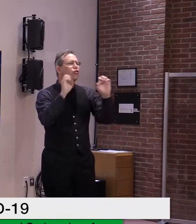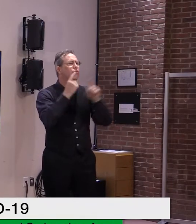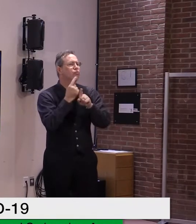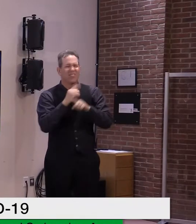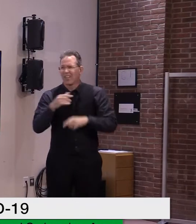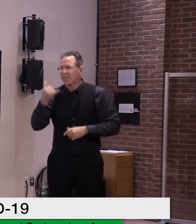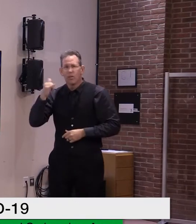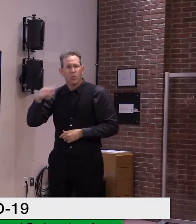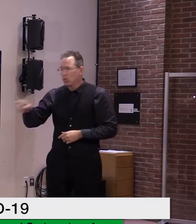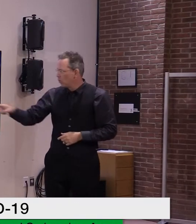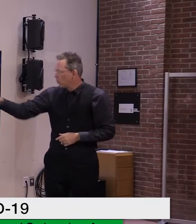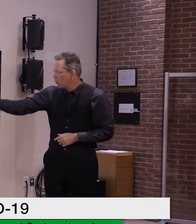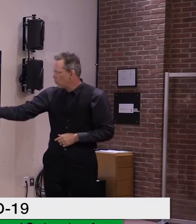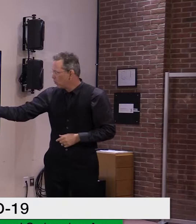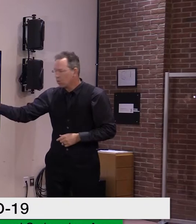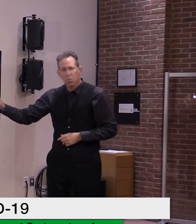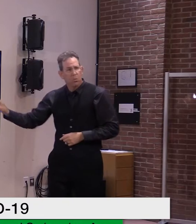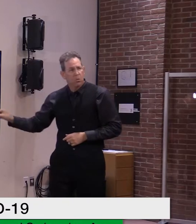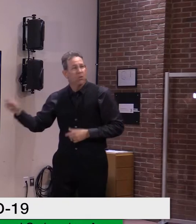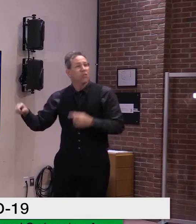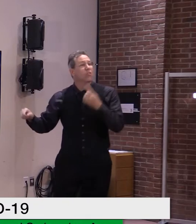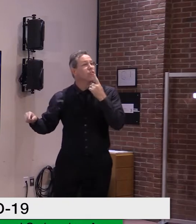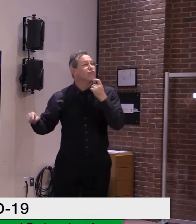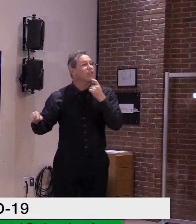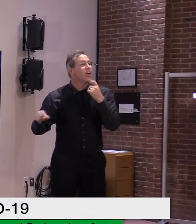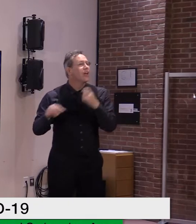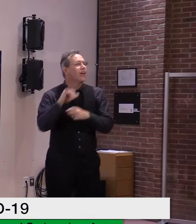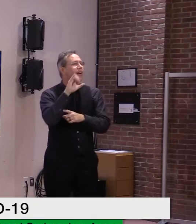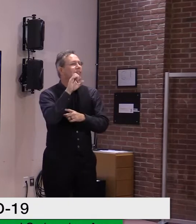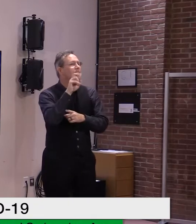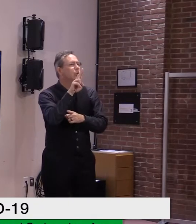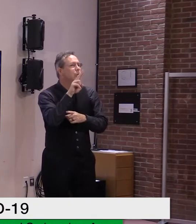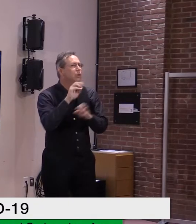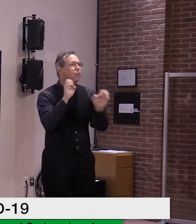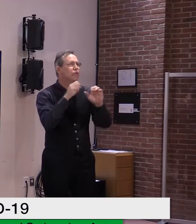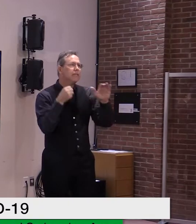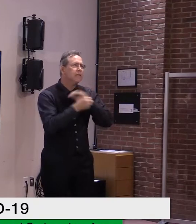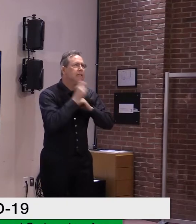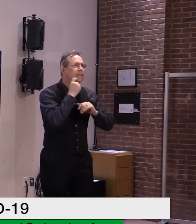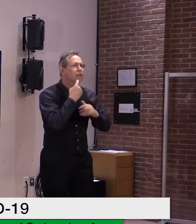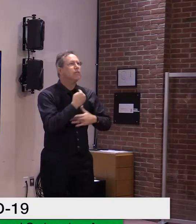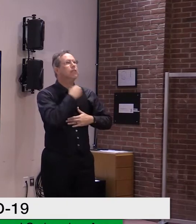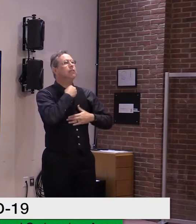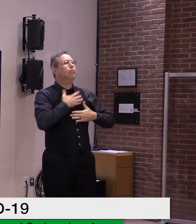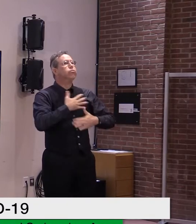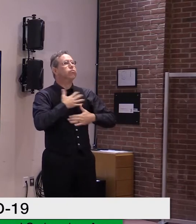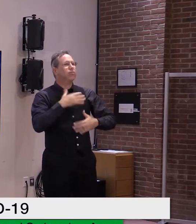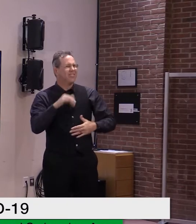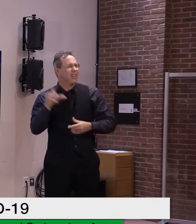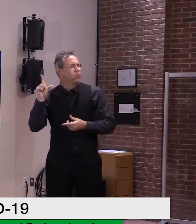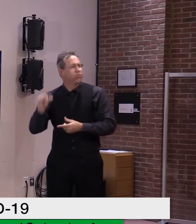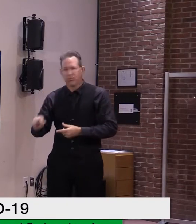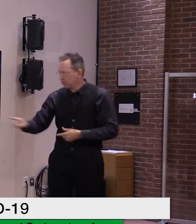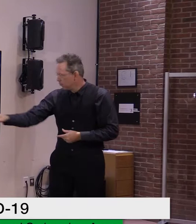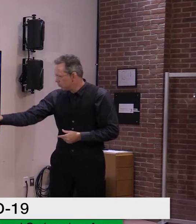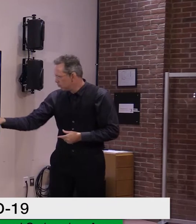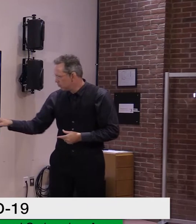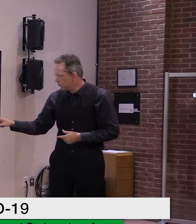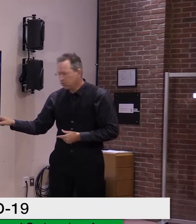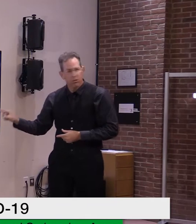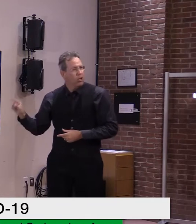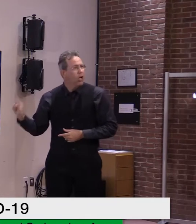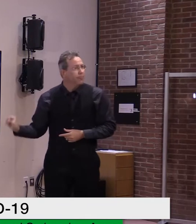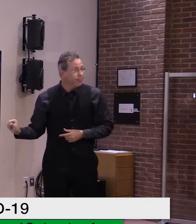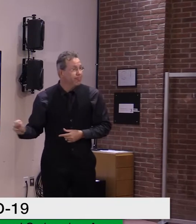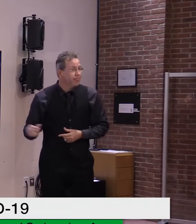fall, declining 38% over the past week and 52% over the past 14 days, resulting